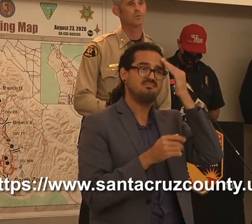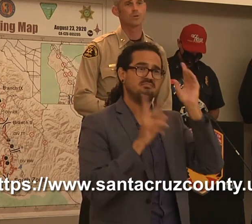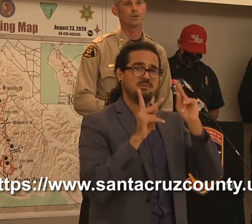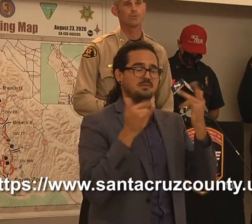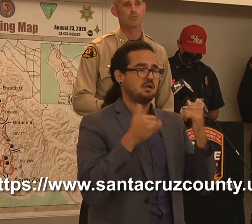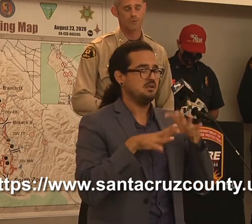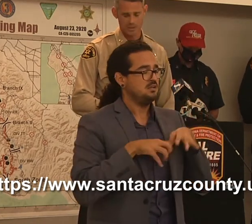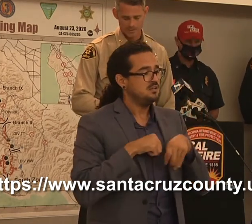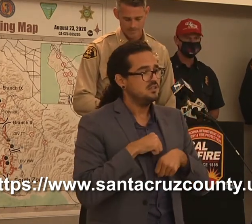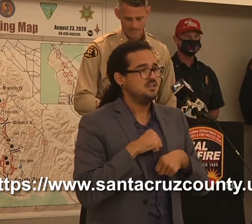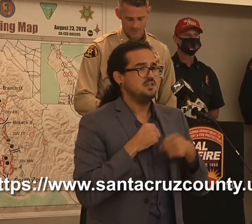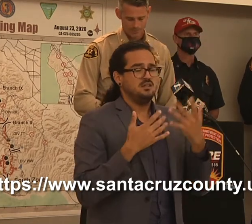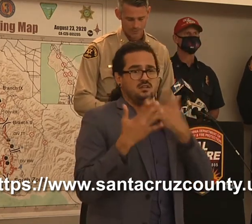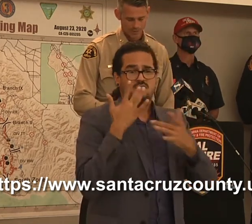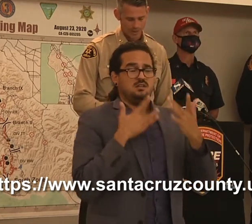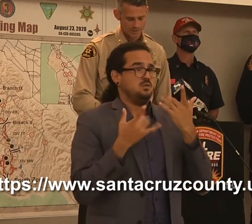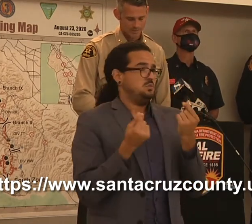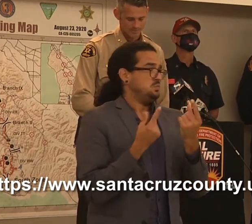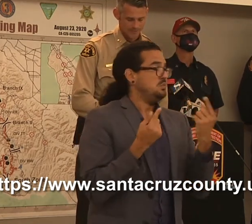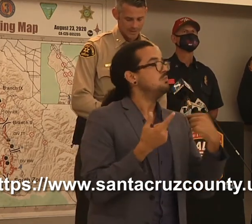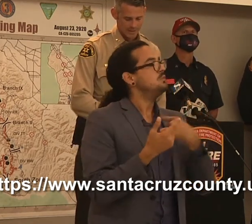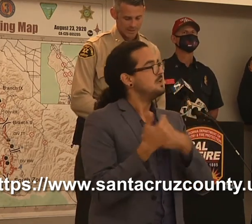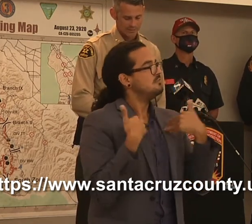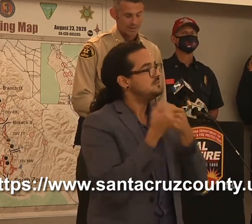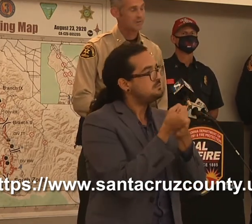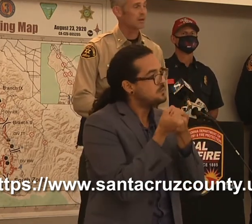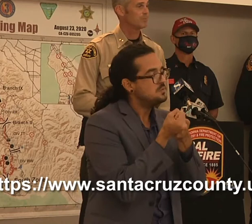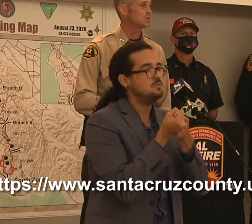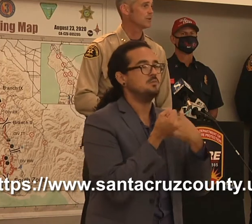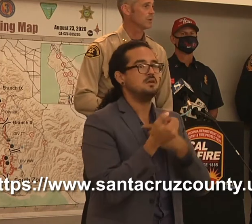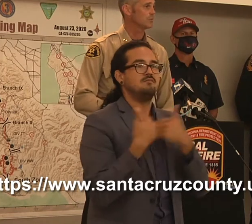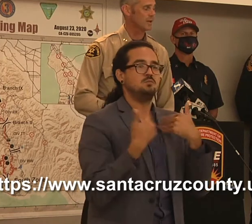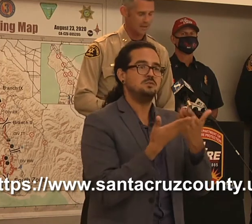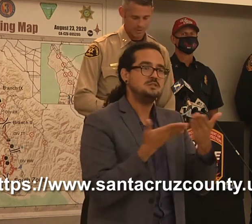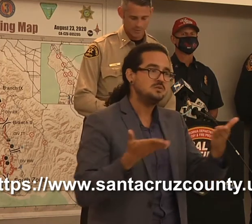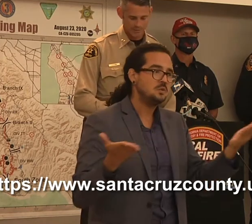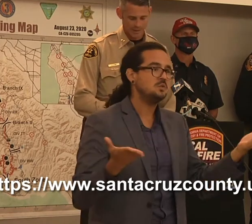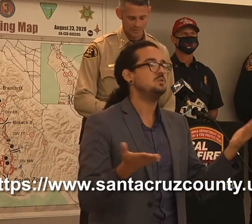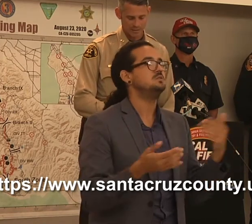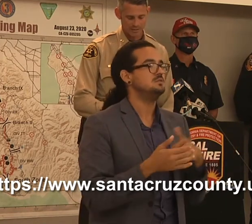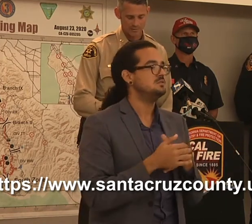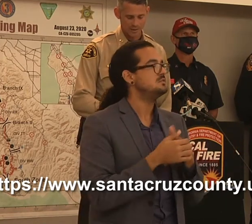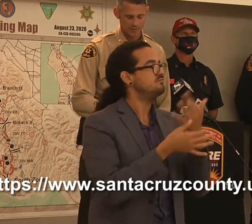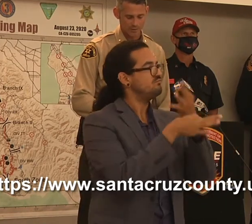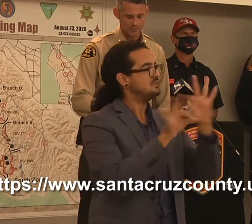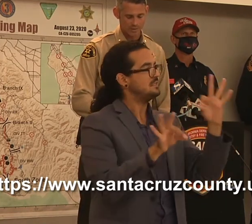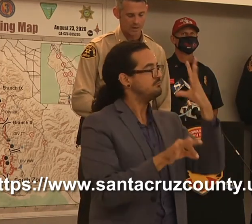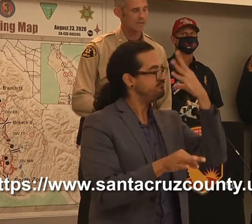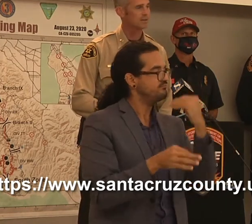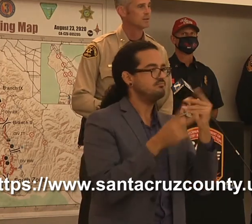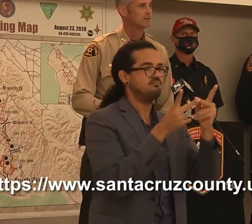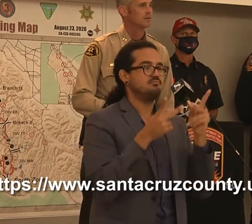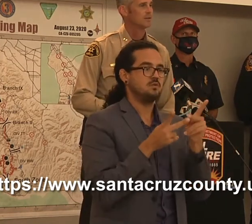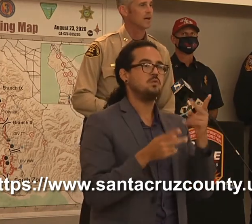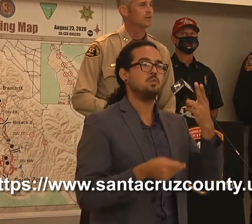for people if they're looking for free lodging. I've mentioned this website, I believe last night,